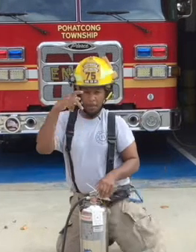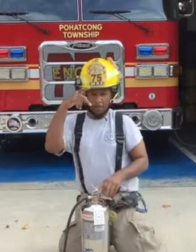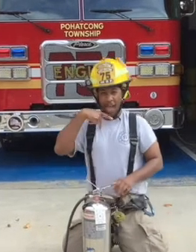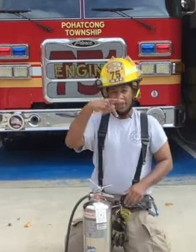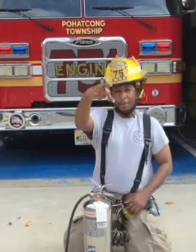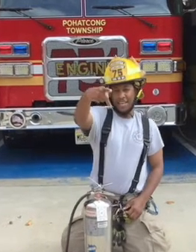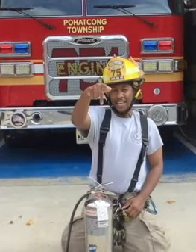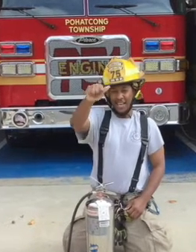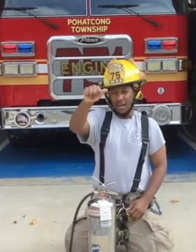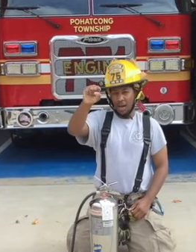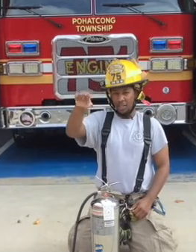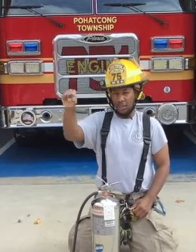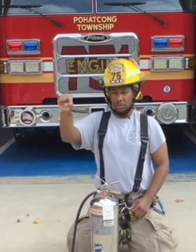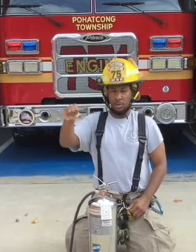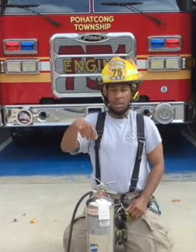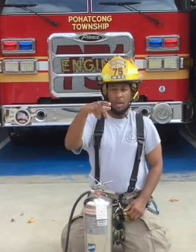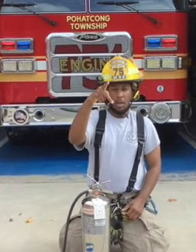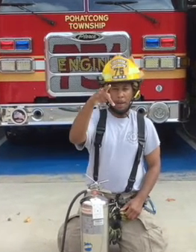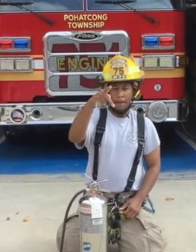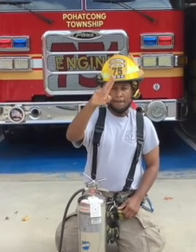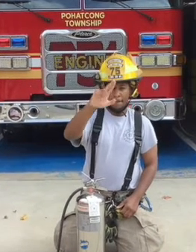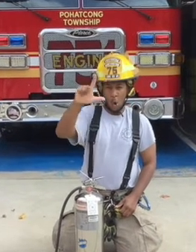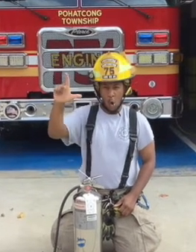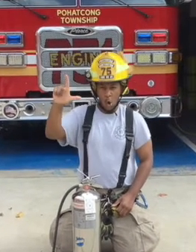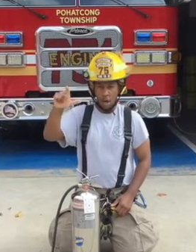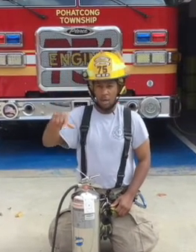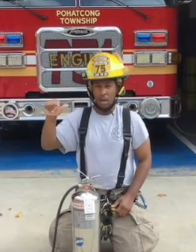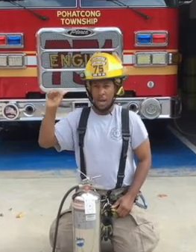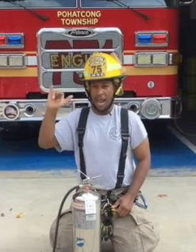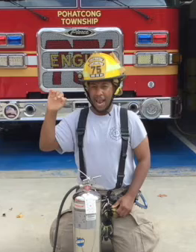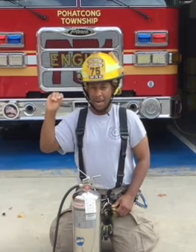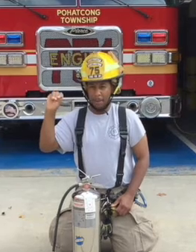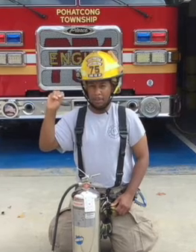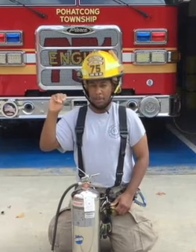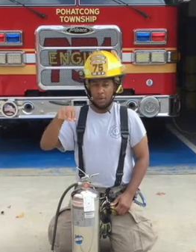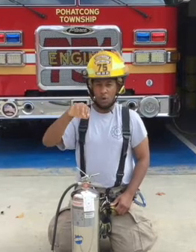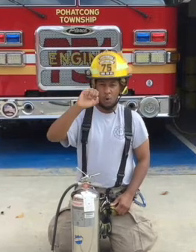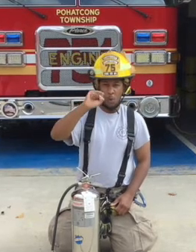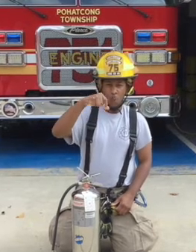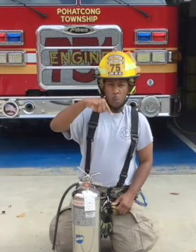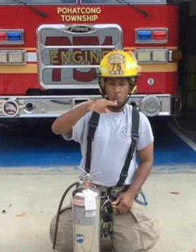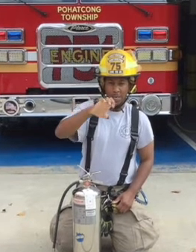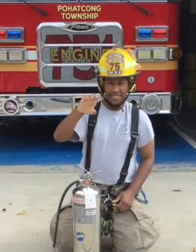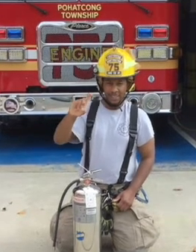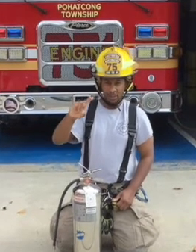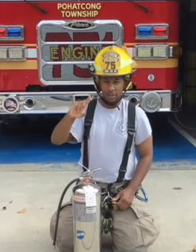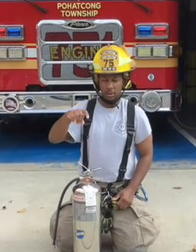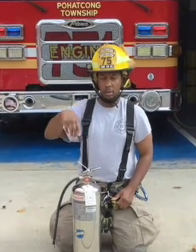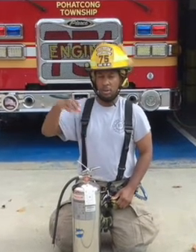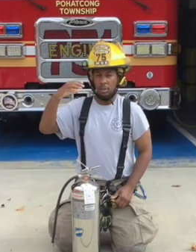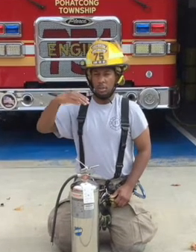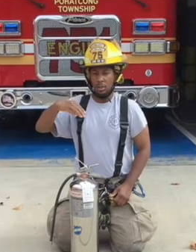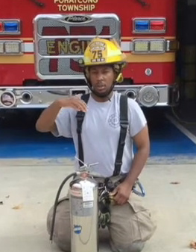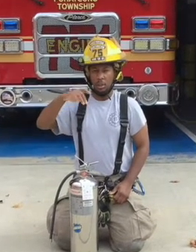this one. So here, this is what we call pass. It's pull, aim, squeeze,